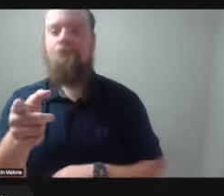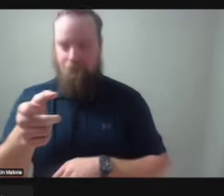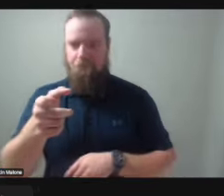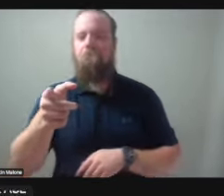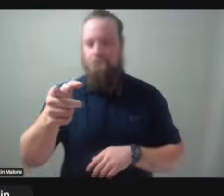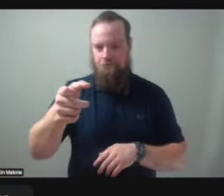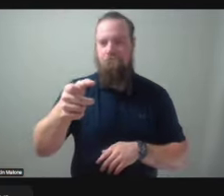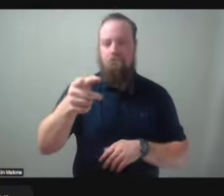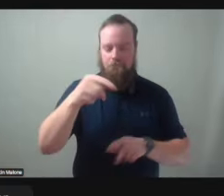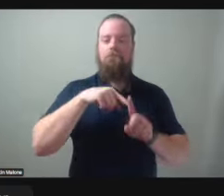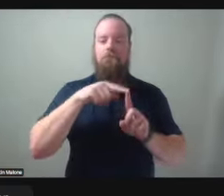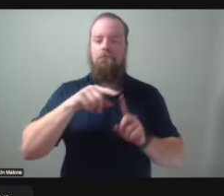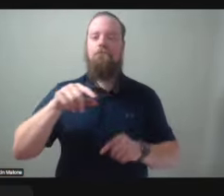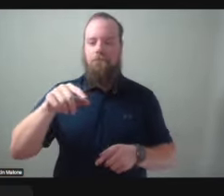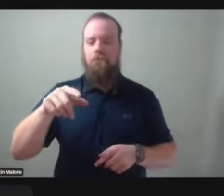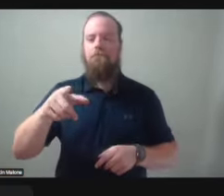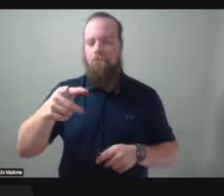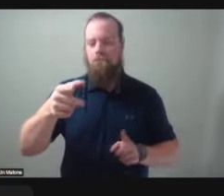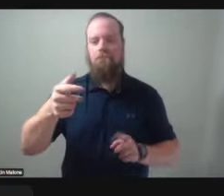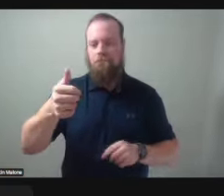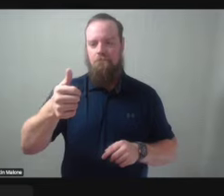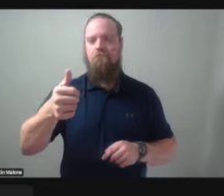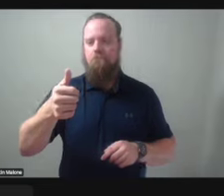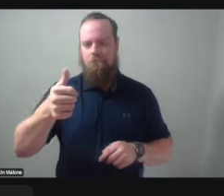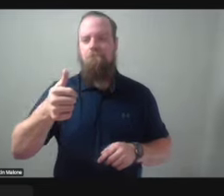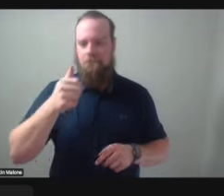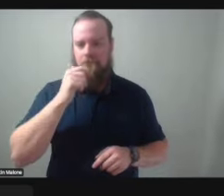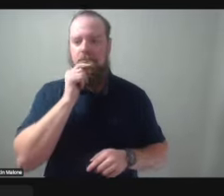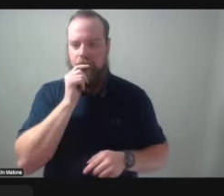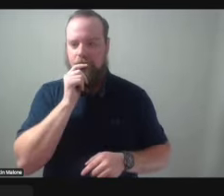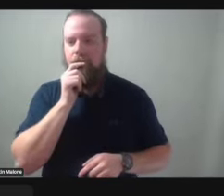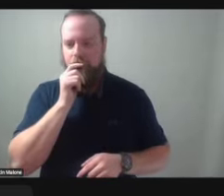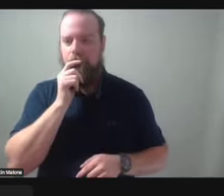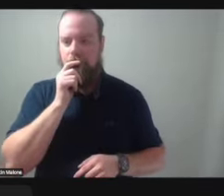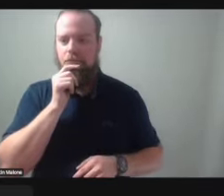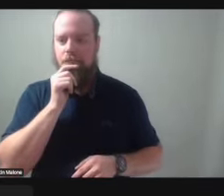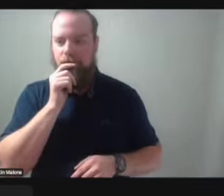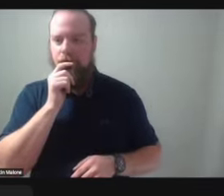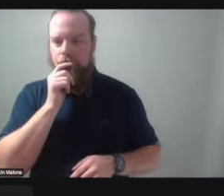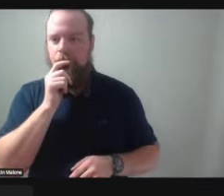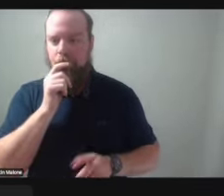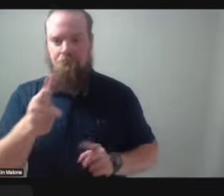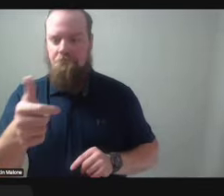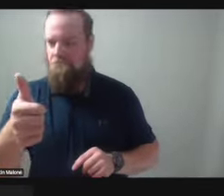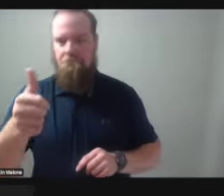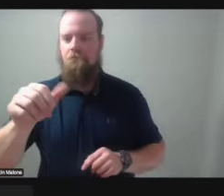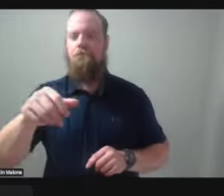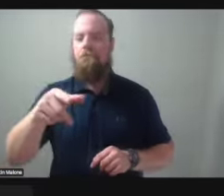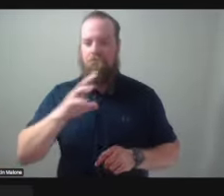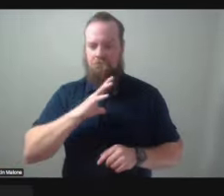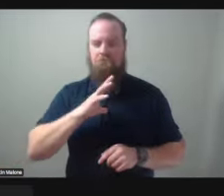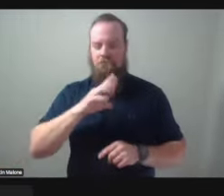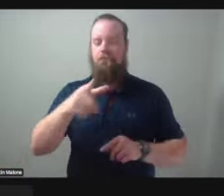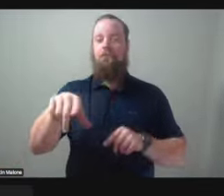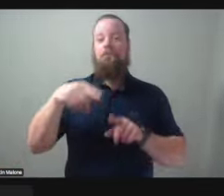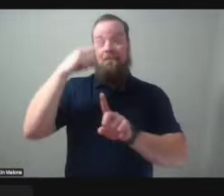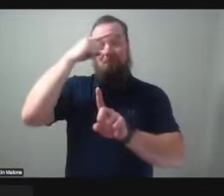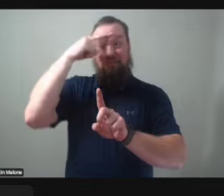You missed the Milan conference. Yeah, yeah. I was behind and I missed the so